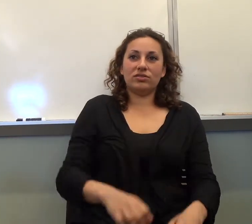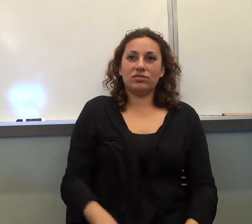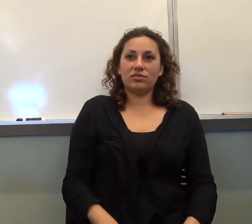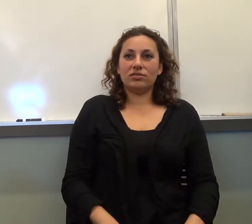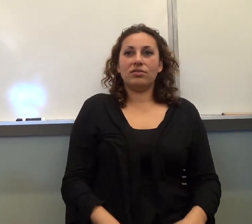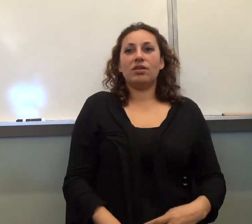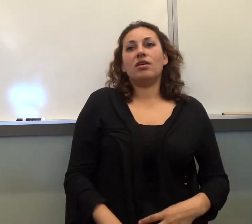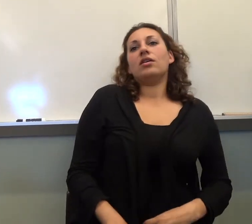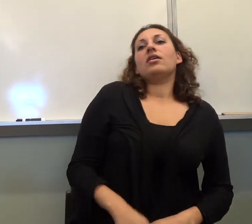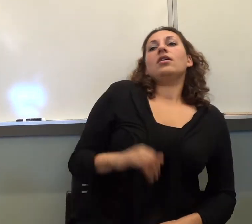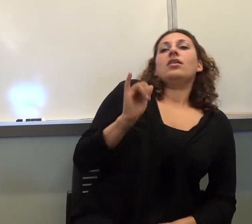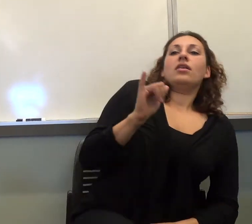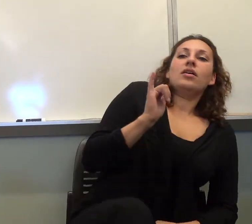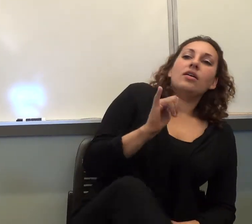over.